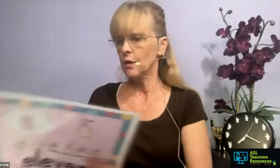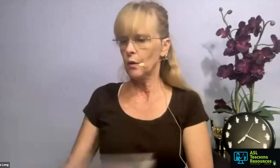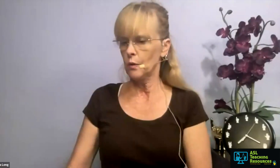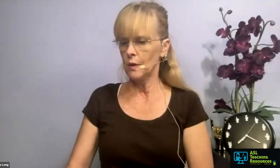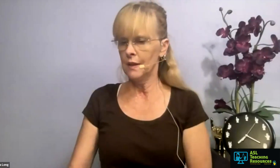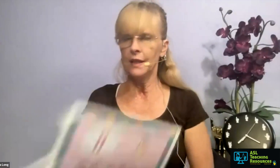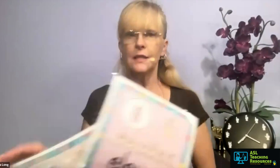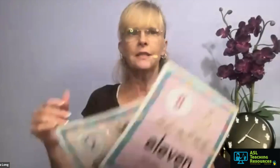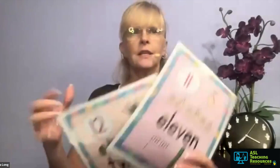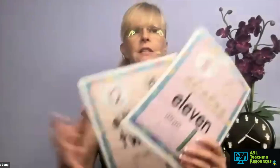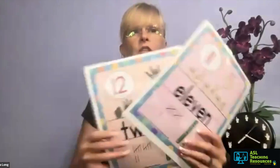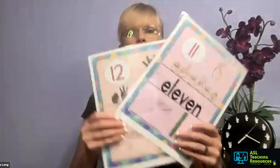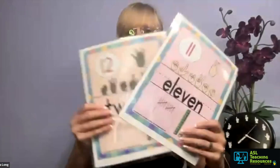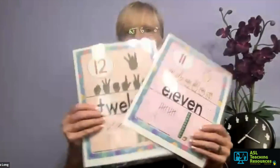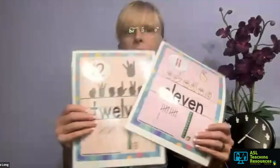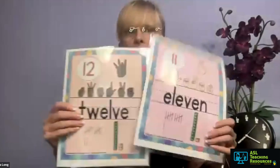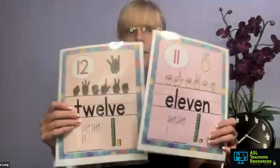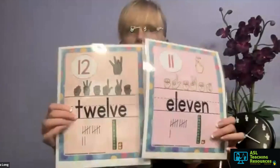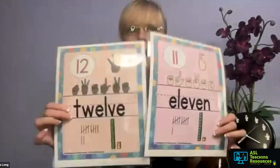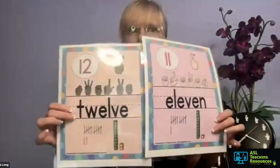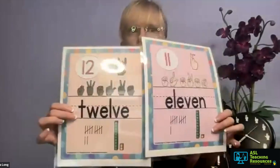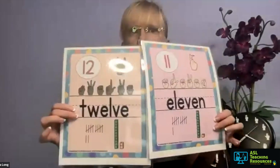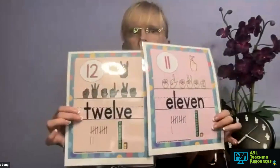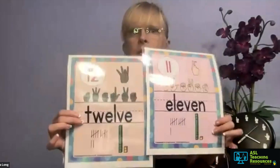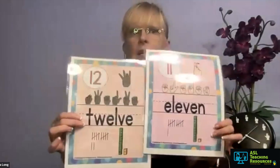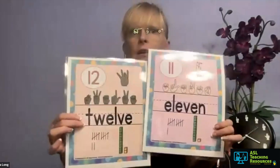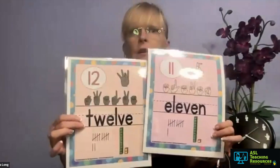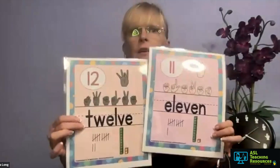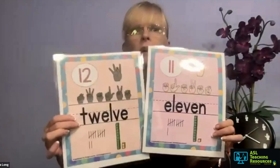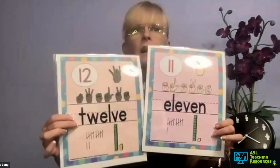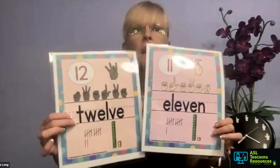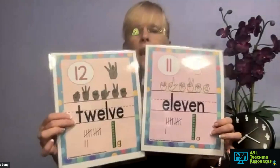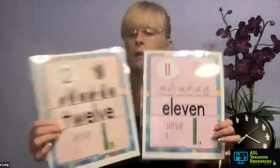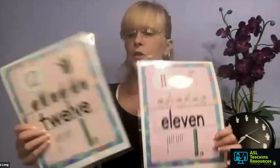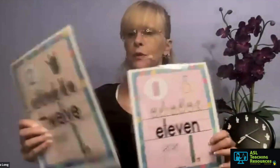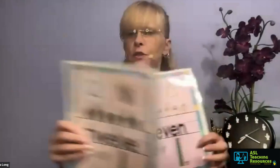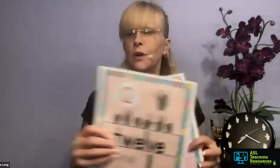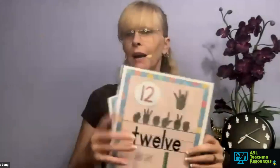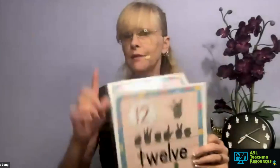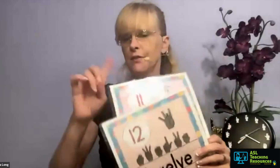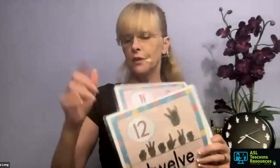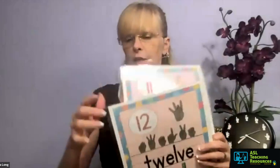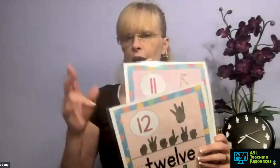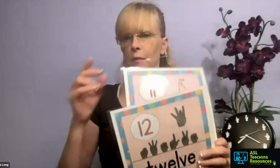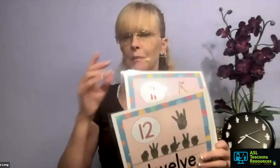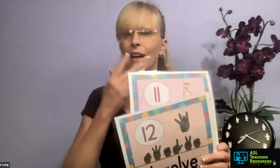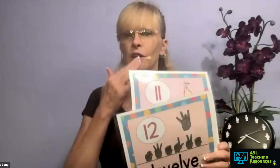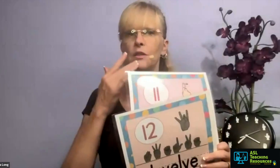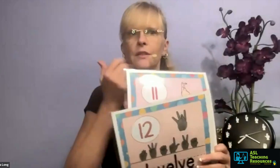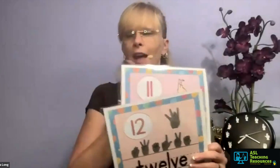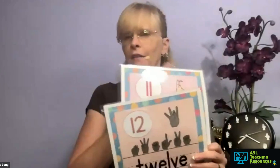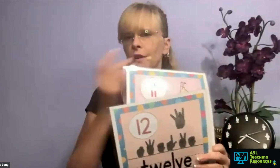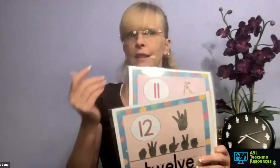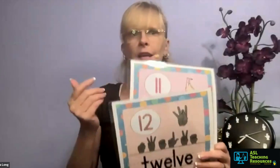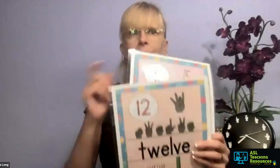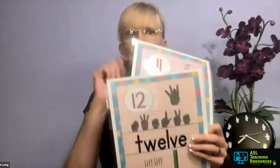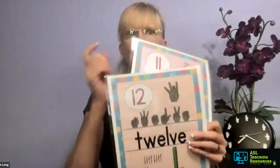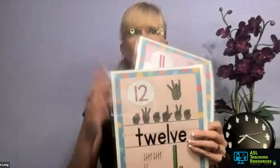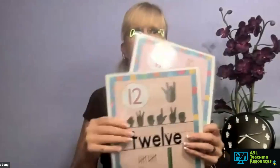So these you can see here the higher numbers here. So we do have different colors of everything. They change all